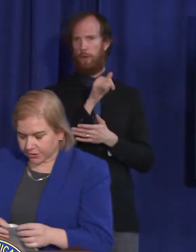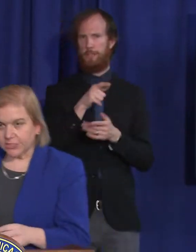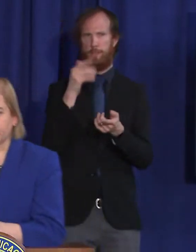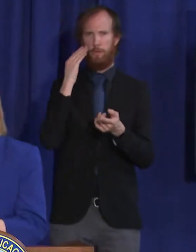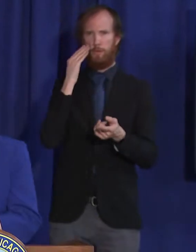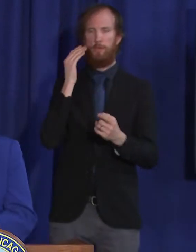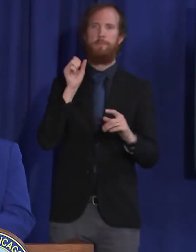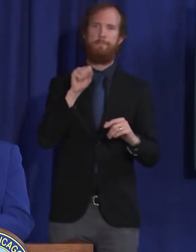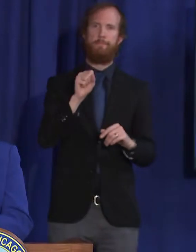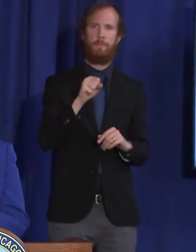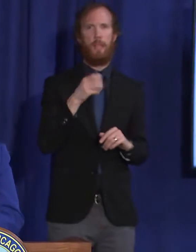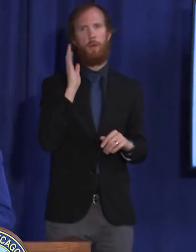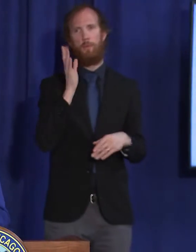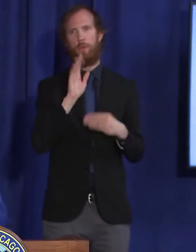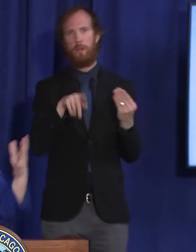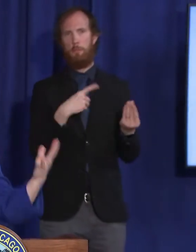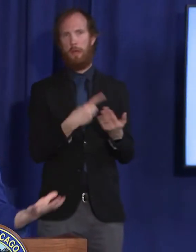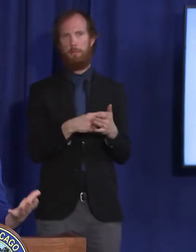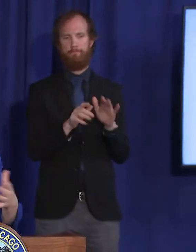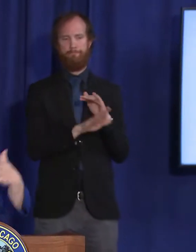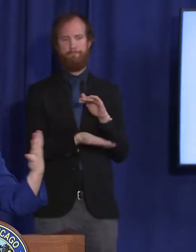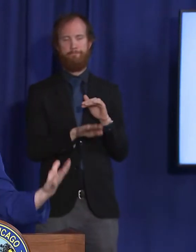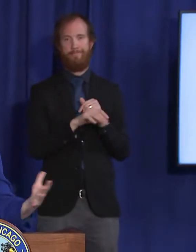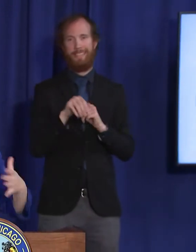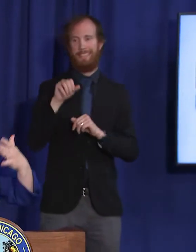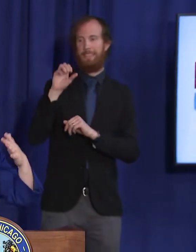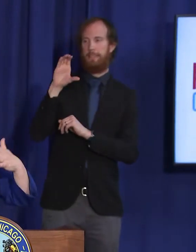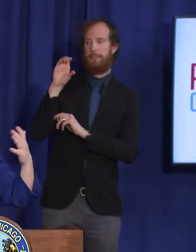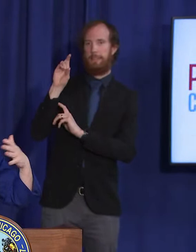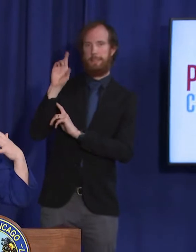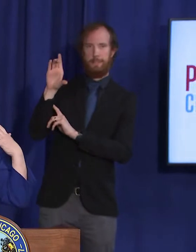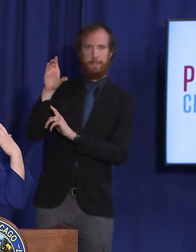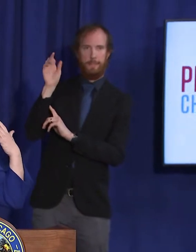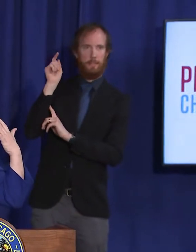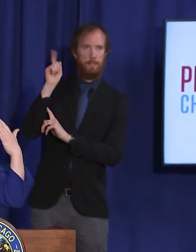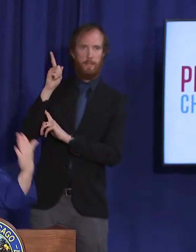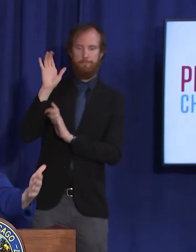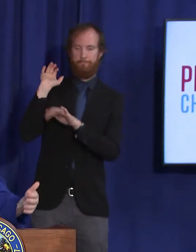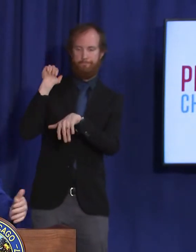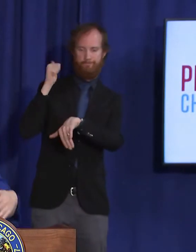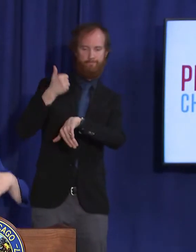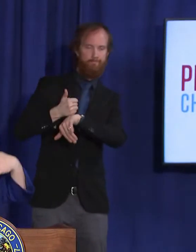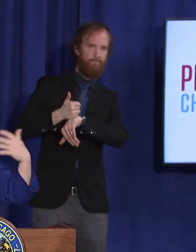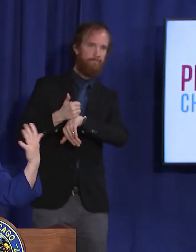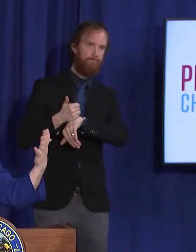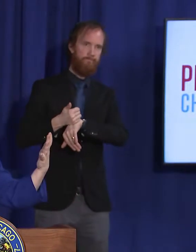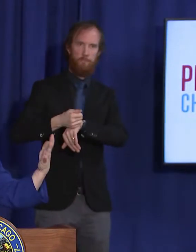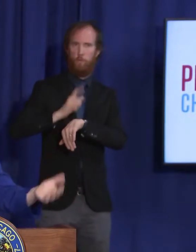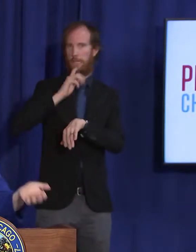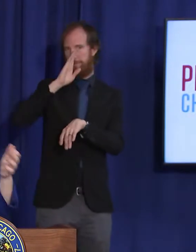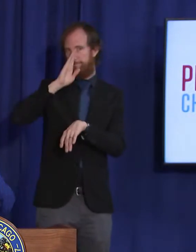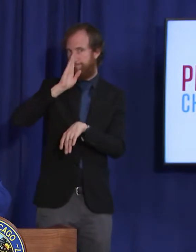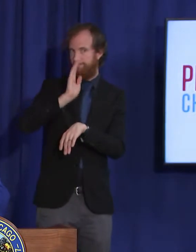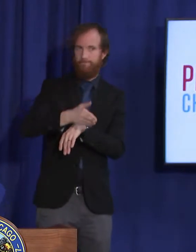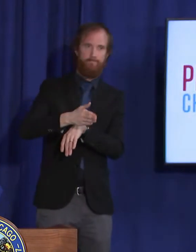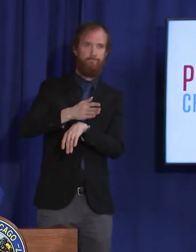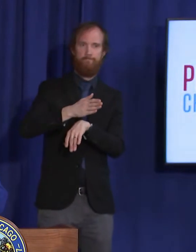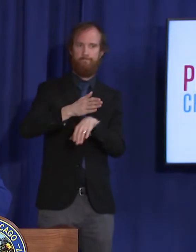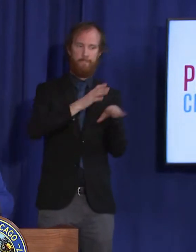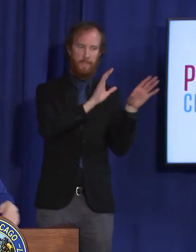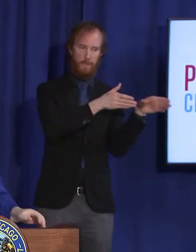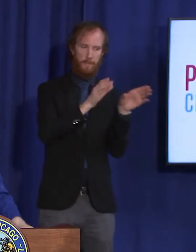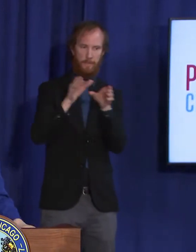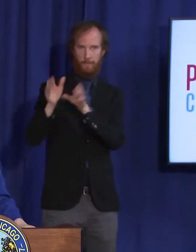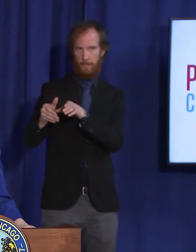Yeah, I'll address just a baseline. And this is again where the CDC has set these relatively straightforward low, medium,